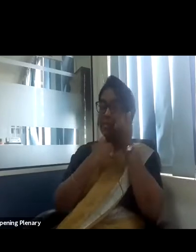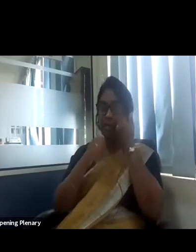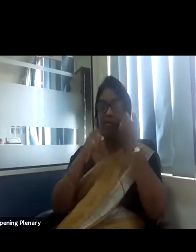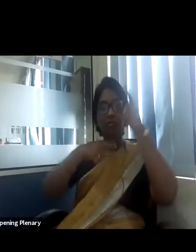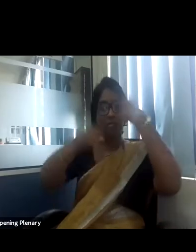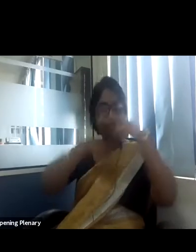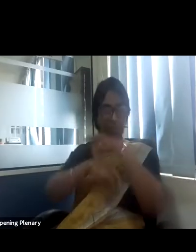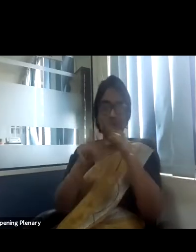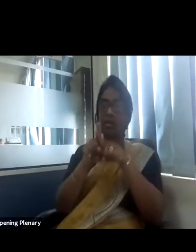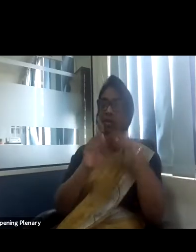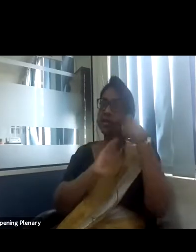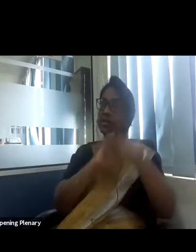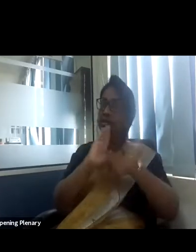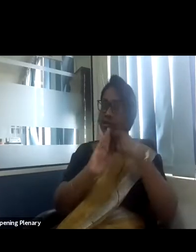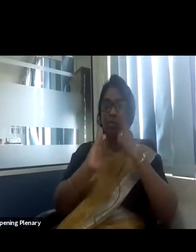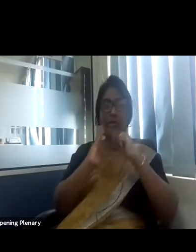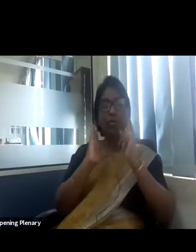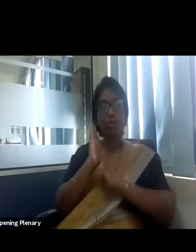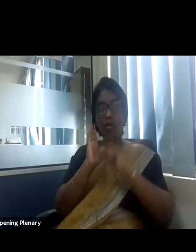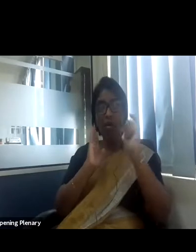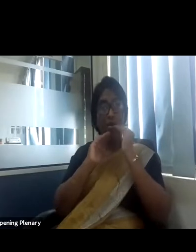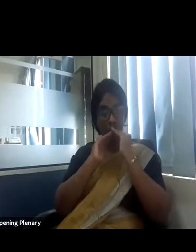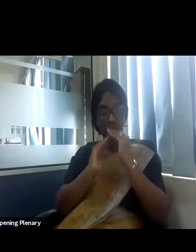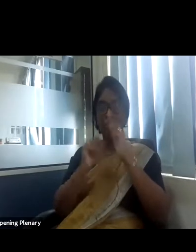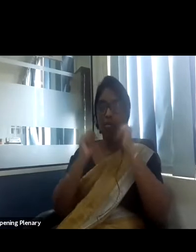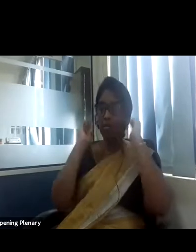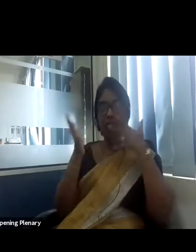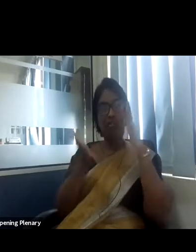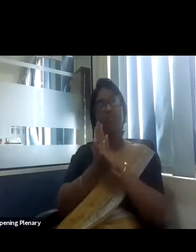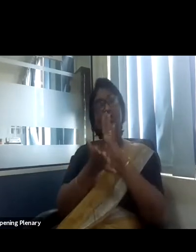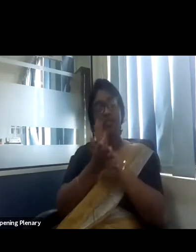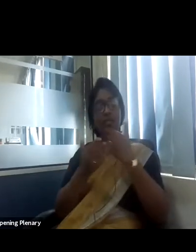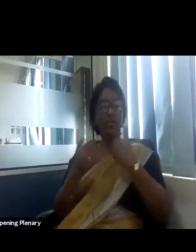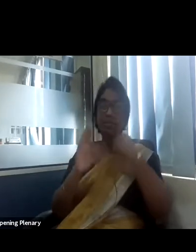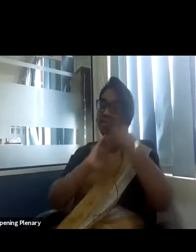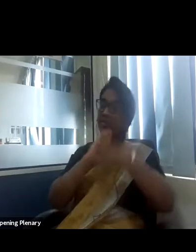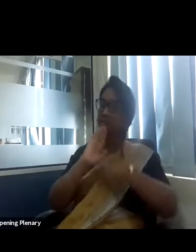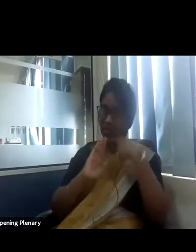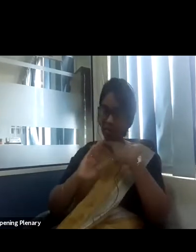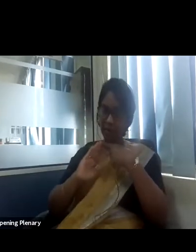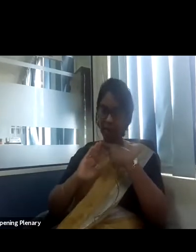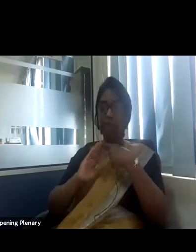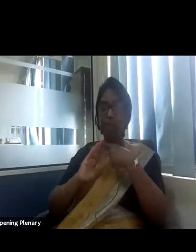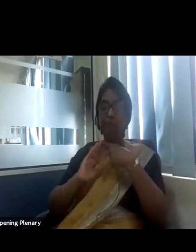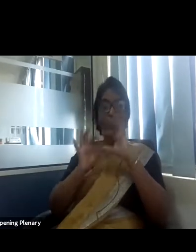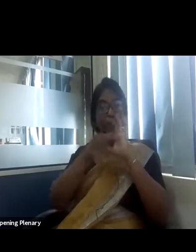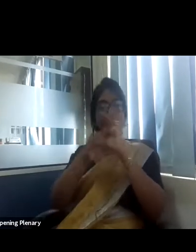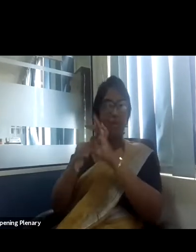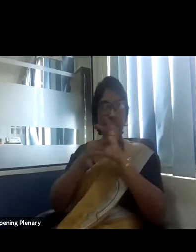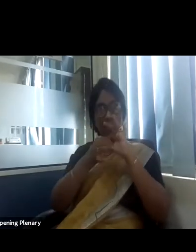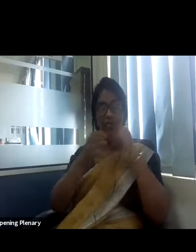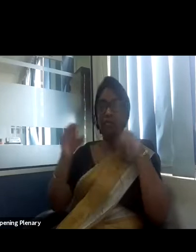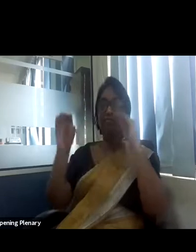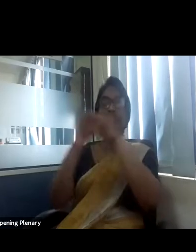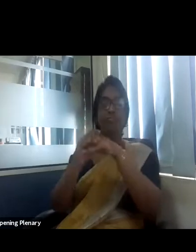pleased to partner with the Global Compact Network Sri Lanka, Sustainable Development Council, and of course,